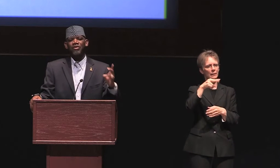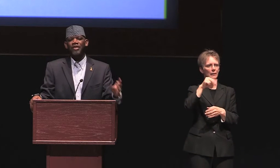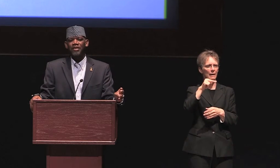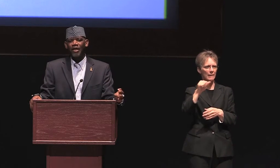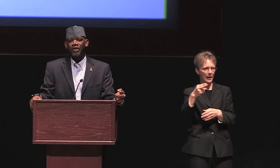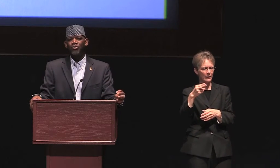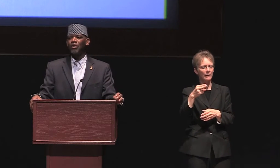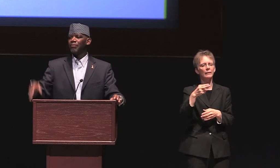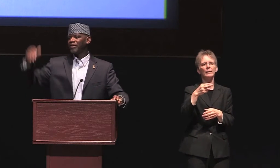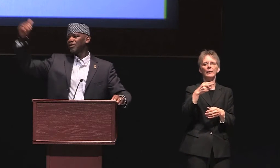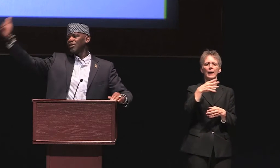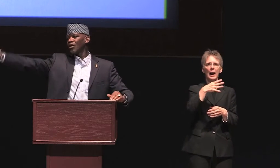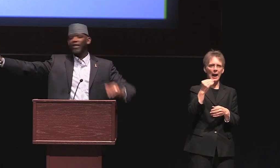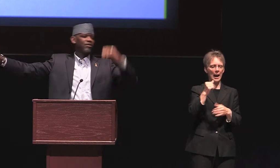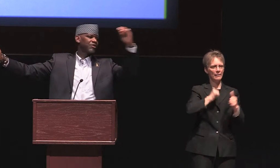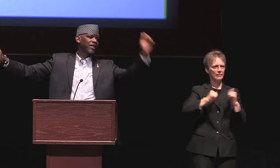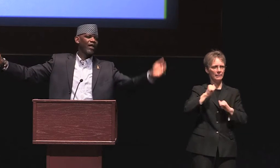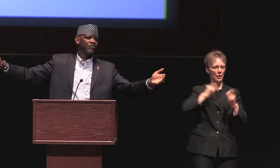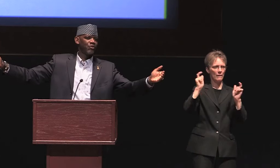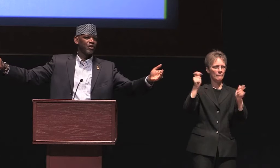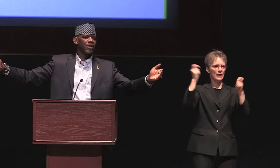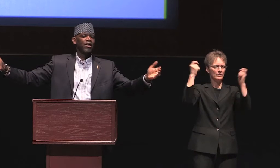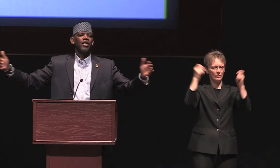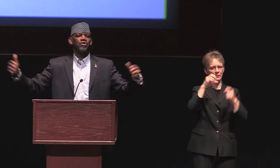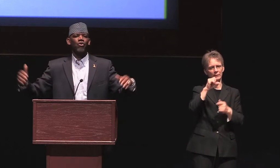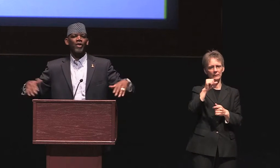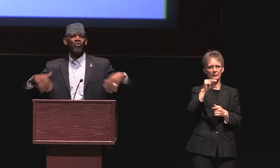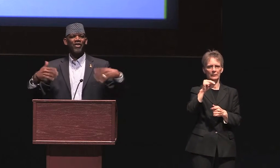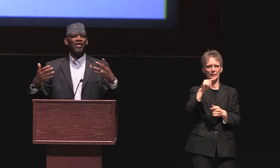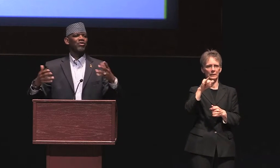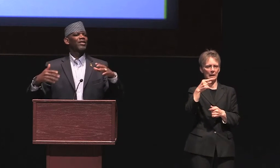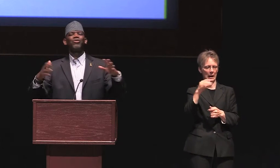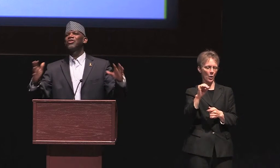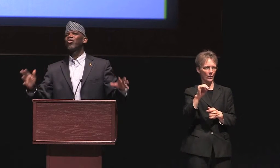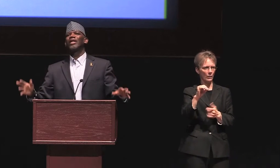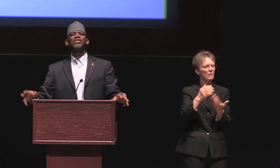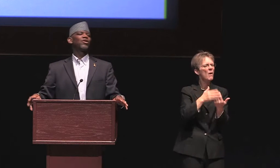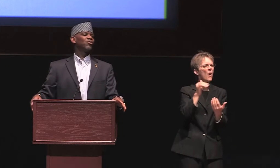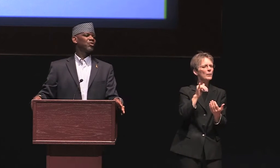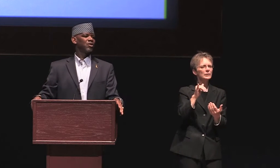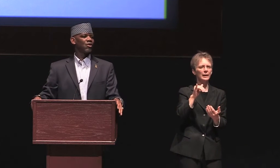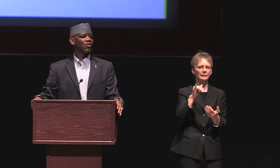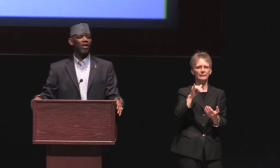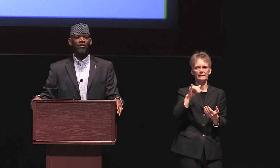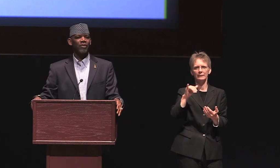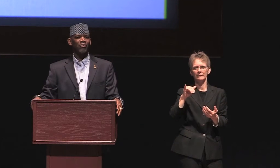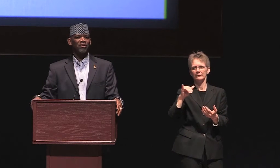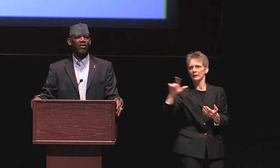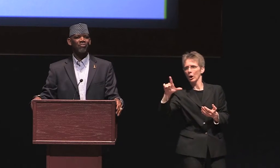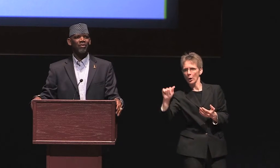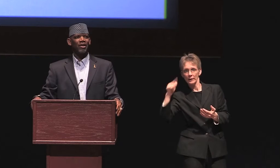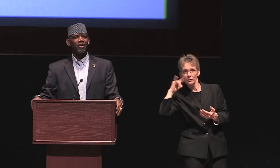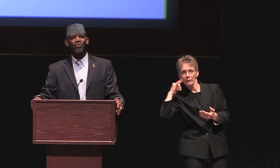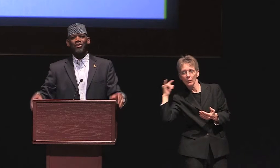theater festival in Santiago de Cuba, basically Los Angeles and California. So when I went there, it was like going to the Twilight Zone. You know, it